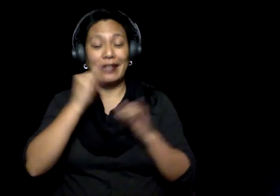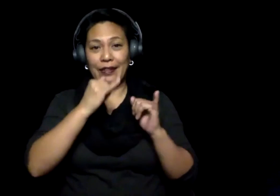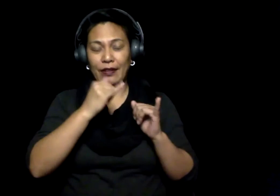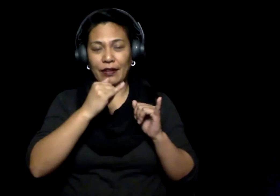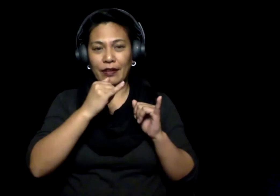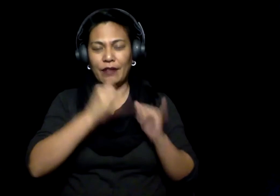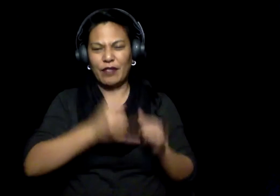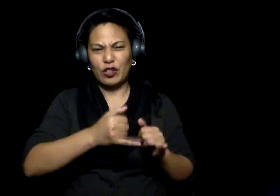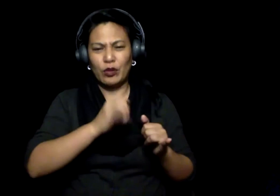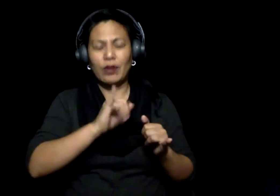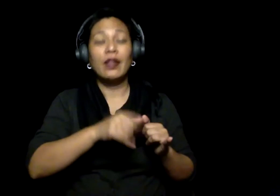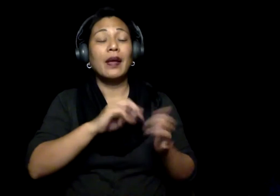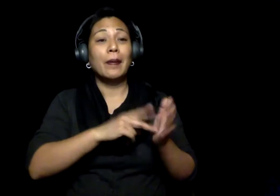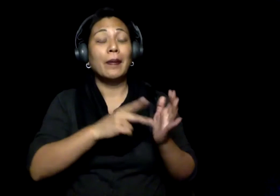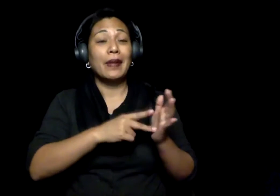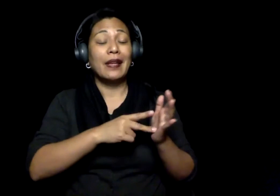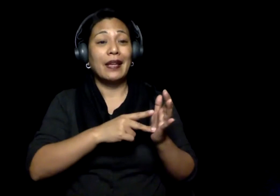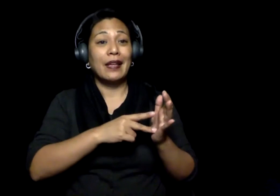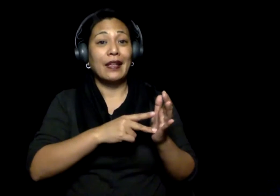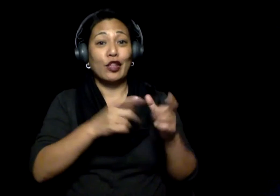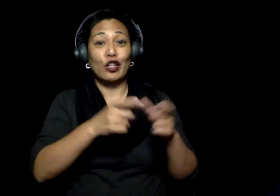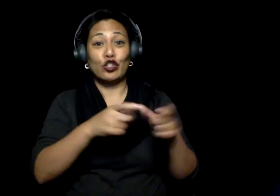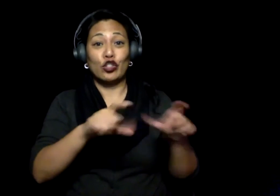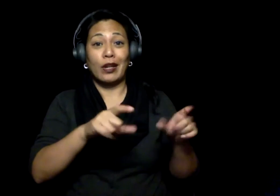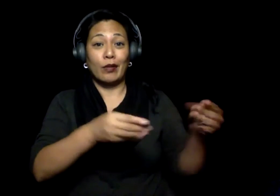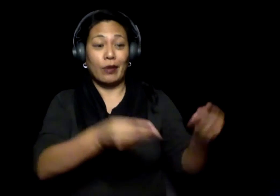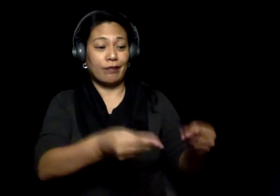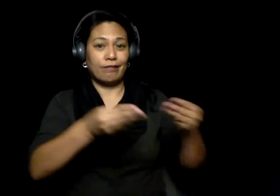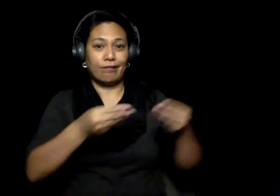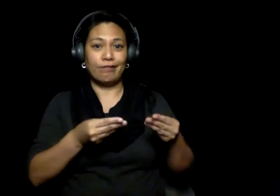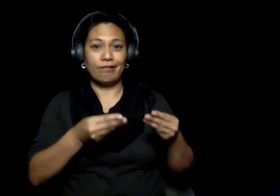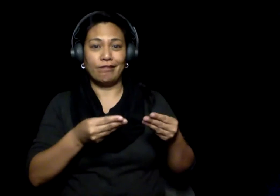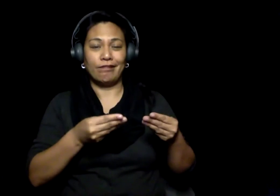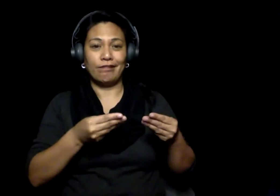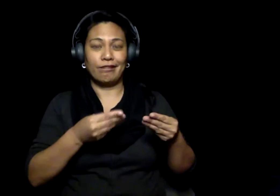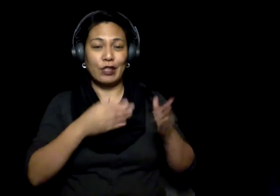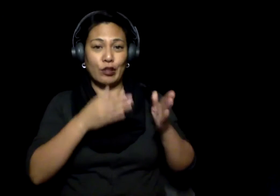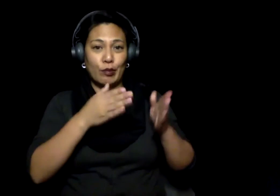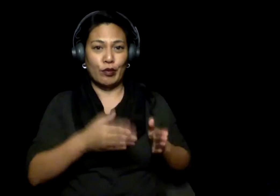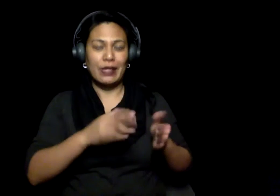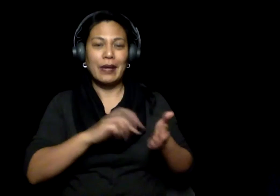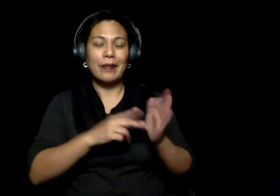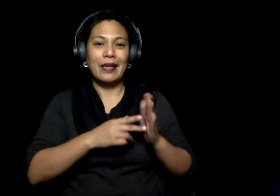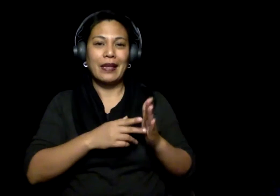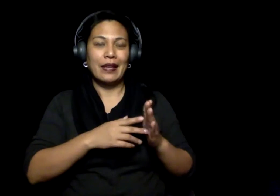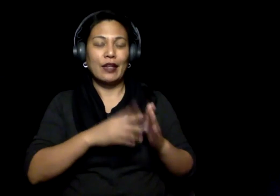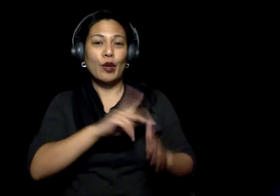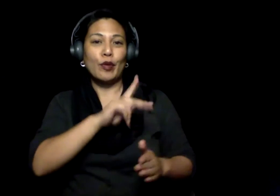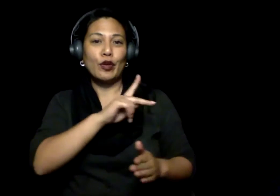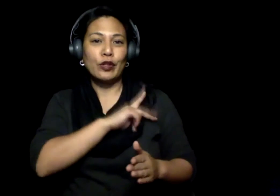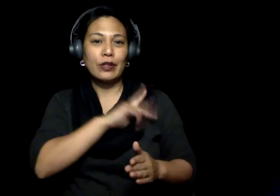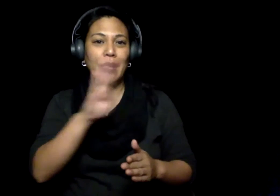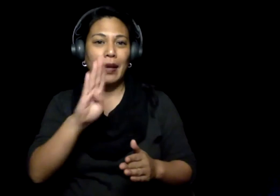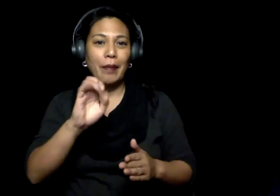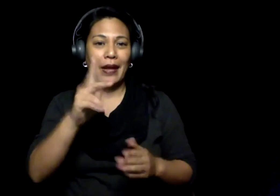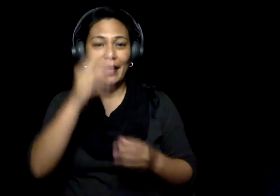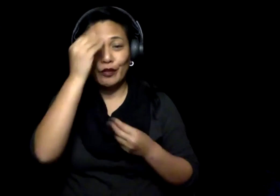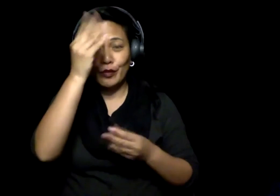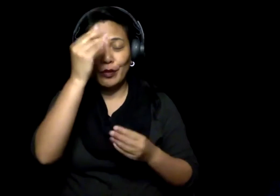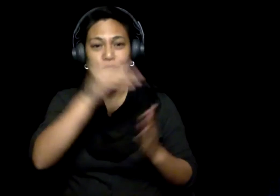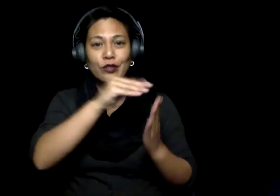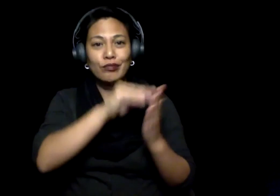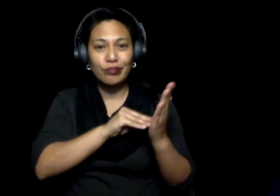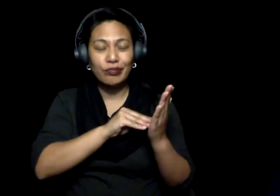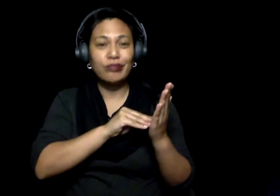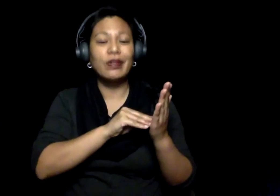the payment will come to you as an individual. So you'll have to put your own personal bank information in, and the funds will